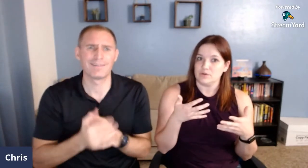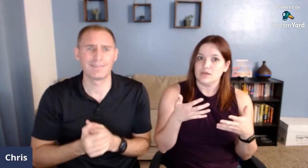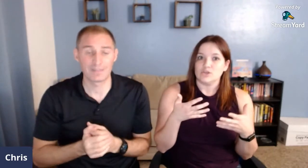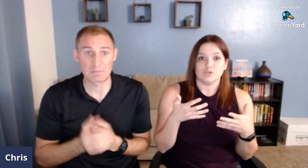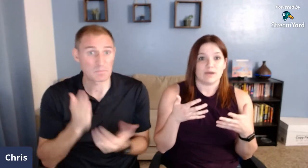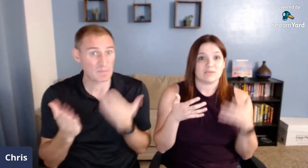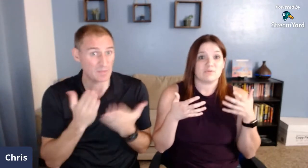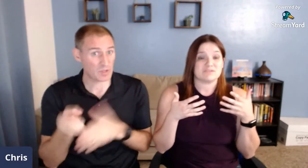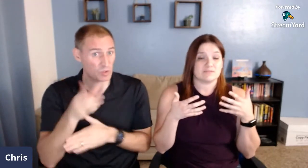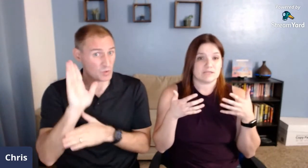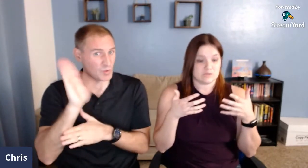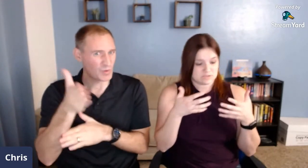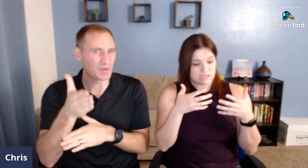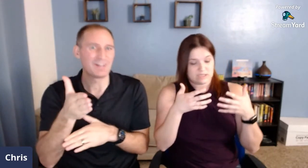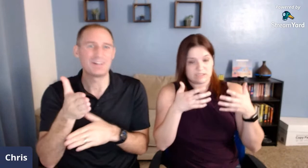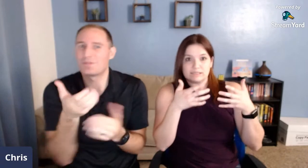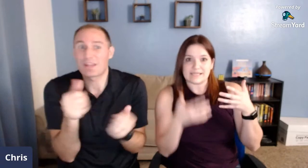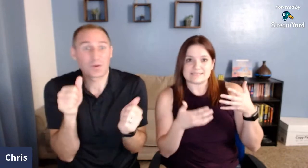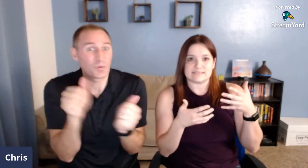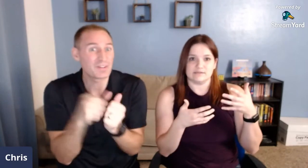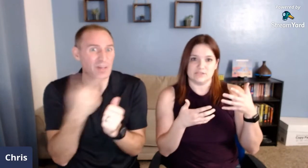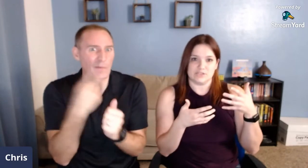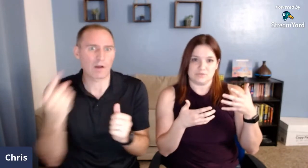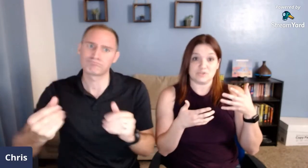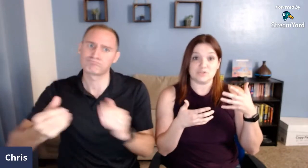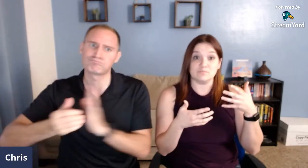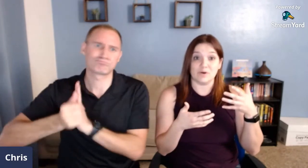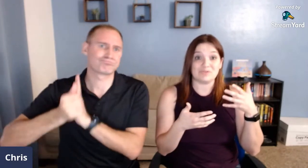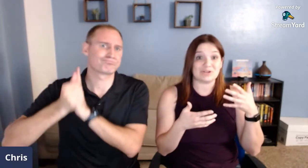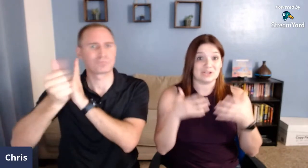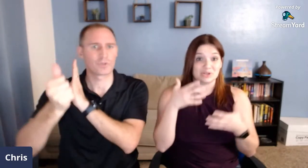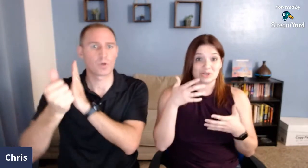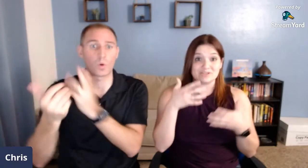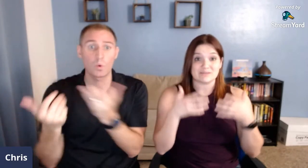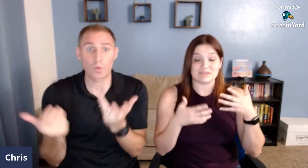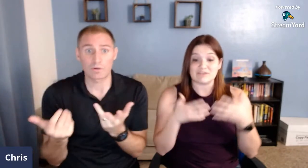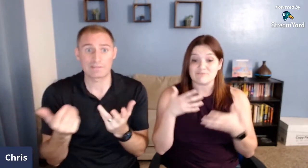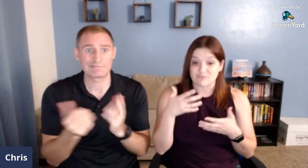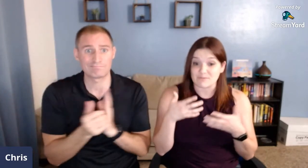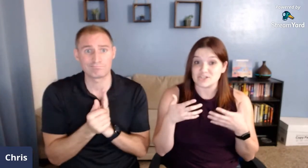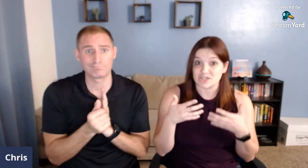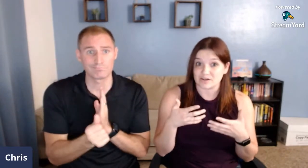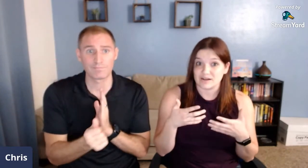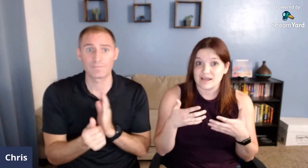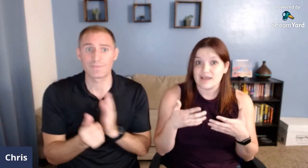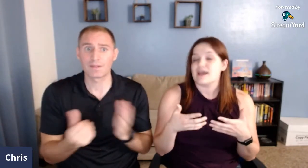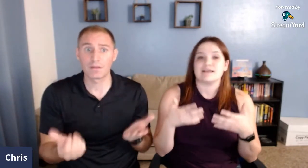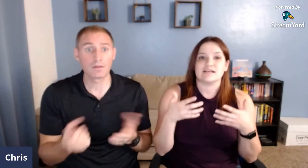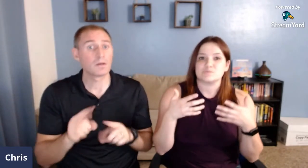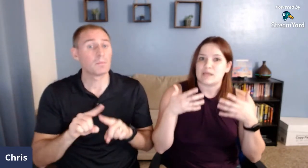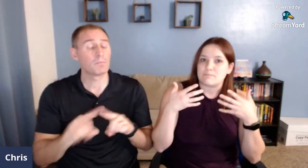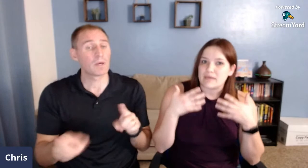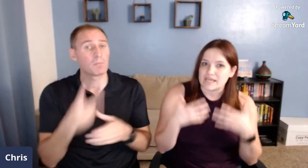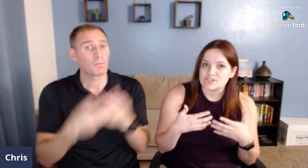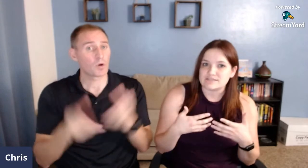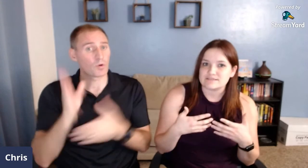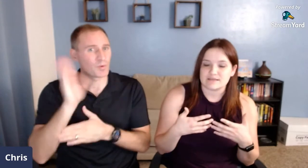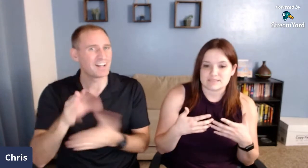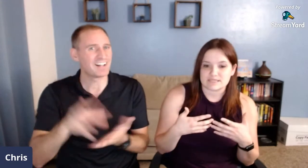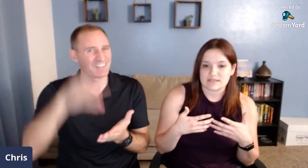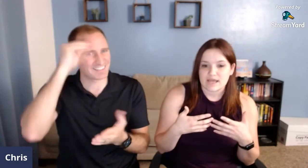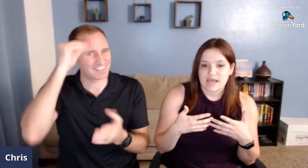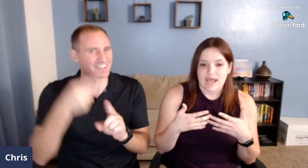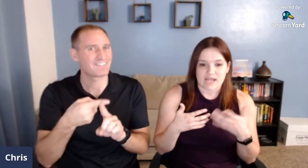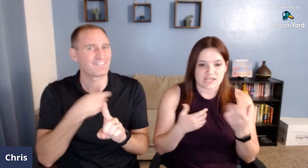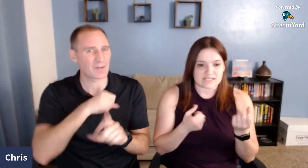than you. You might get put with somebody who's a little less skilled than you, but you both are going to learn something from each other. And that's where that patience